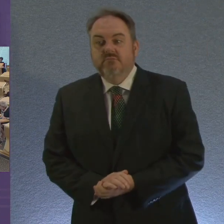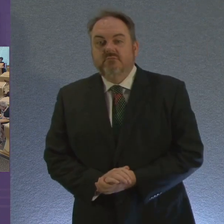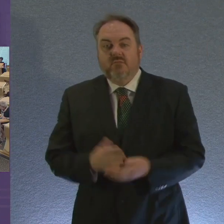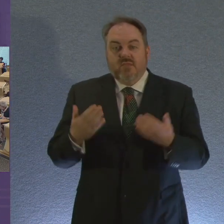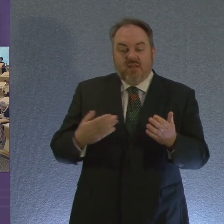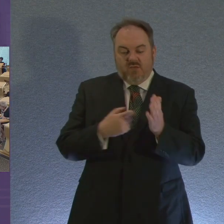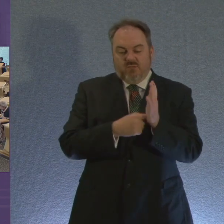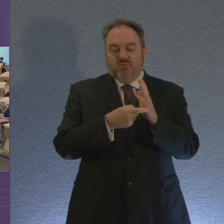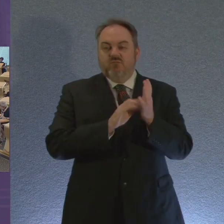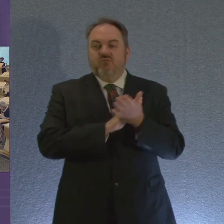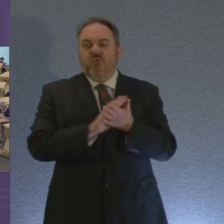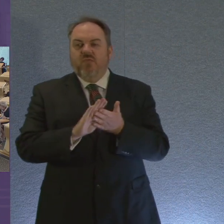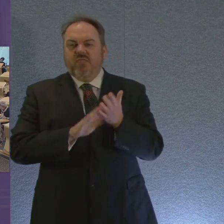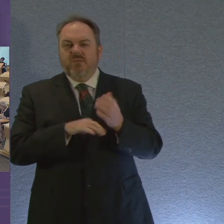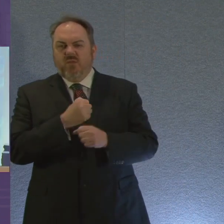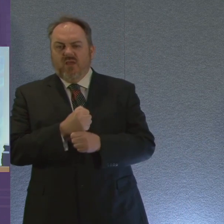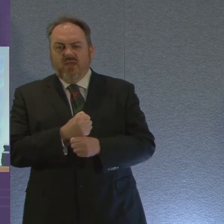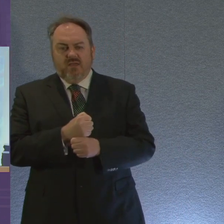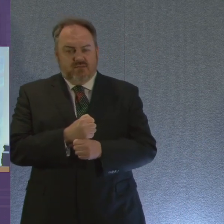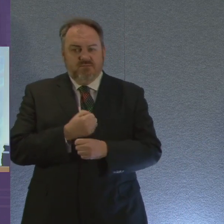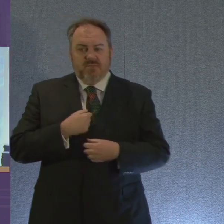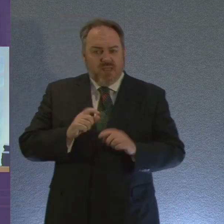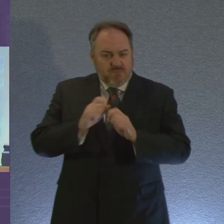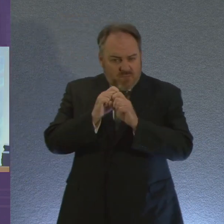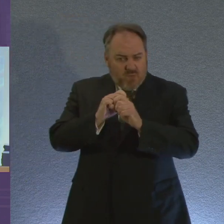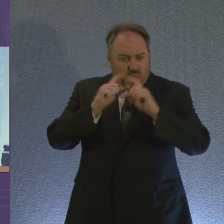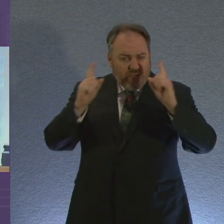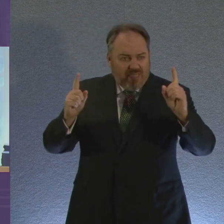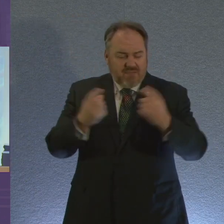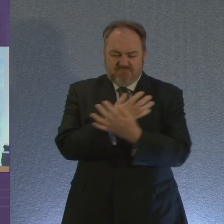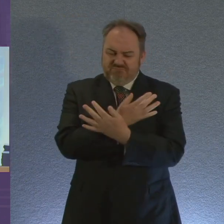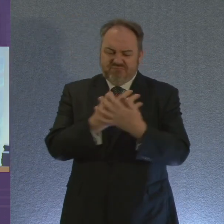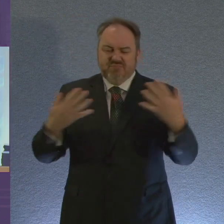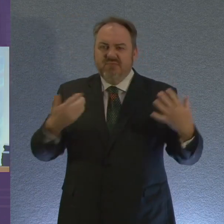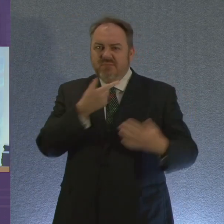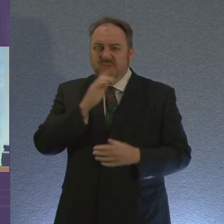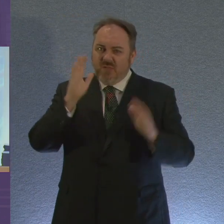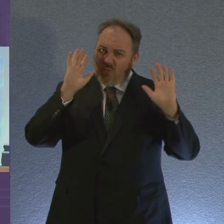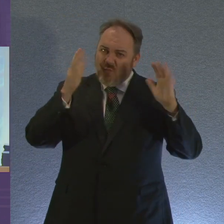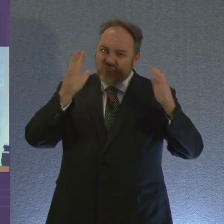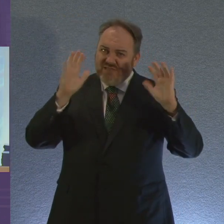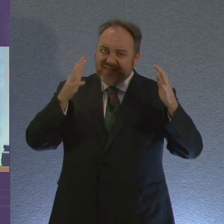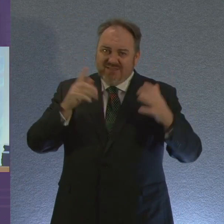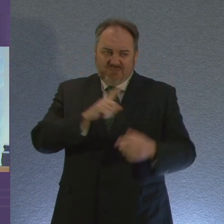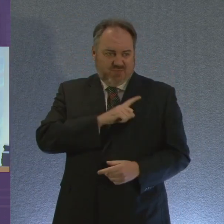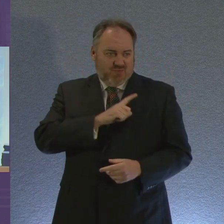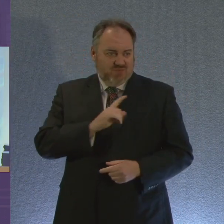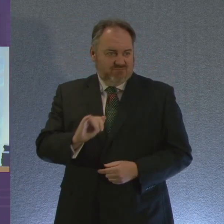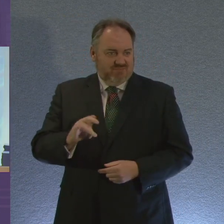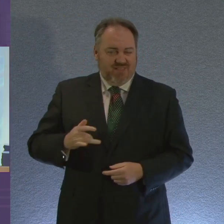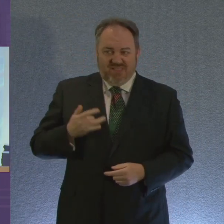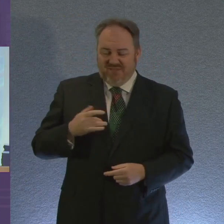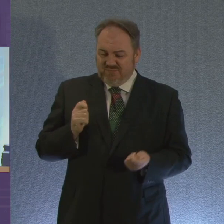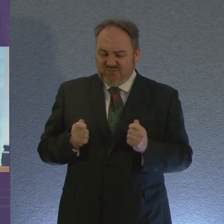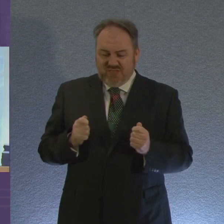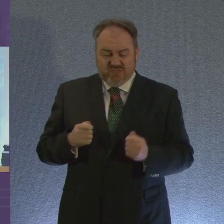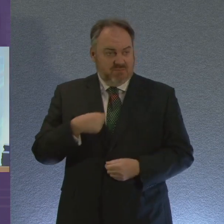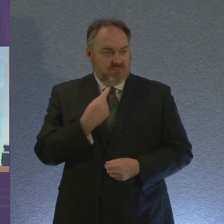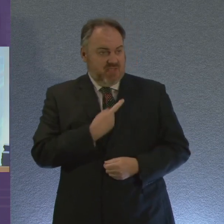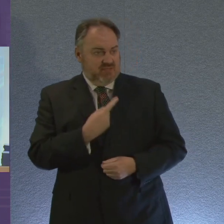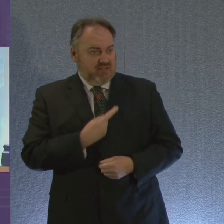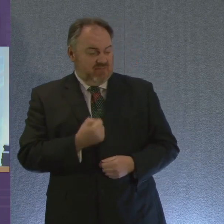Officer, I know firsthand how worried and anxious people are right now at the changes to their lives. I have lost a friend to this virus. I'm